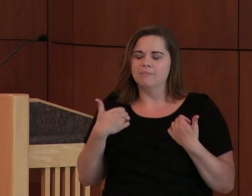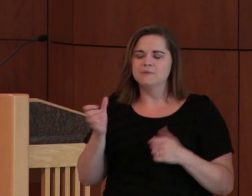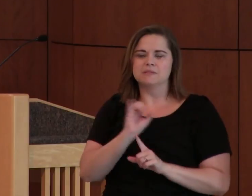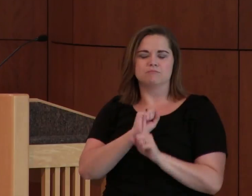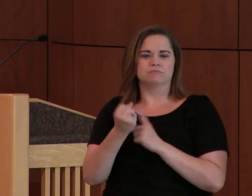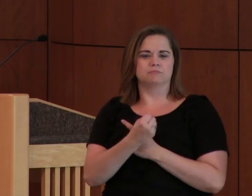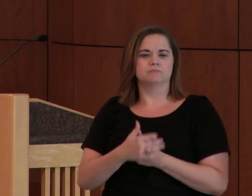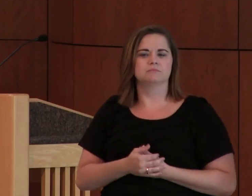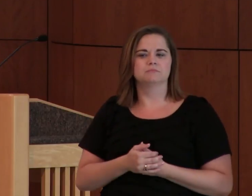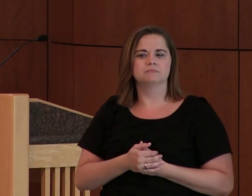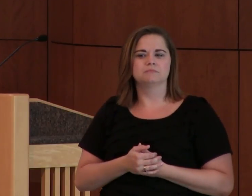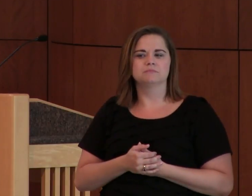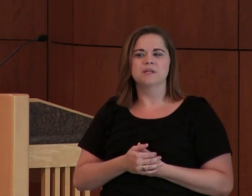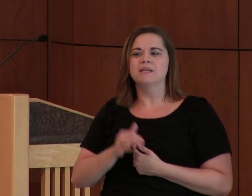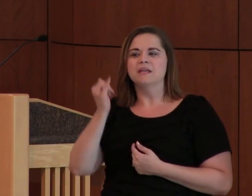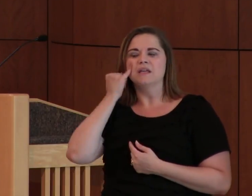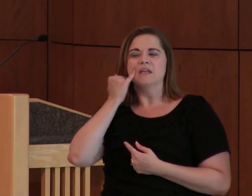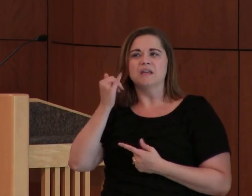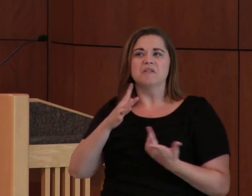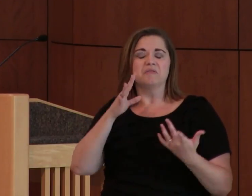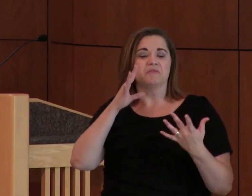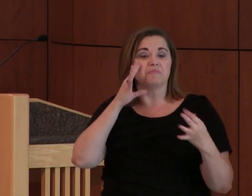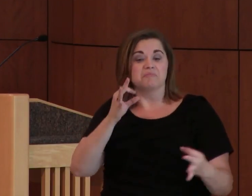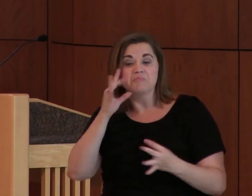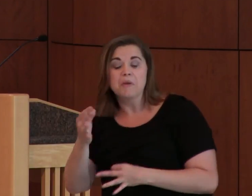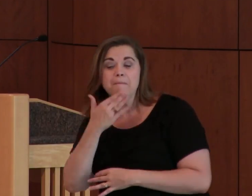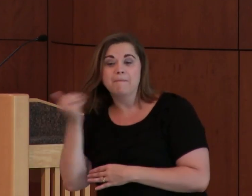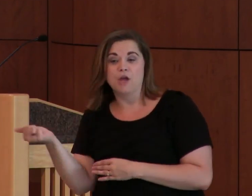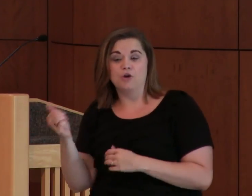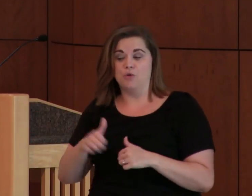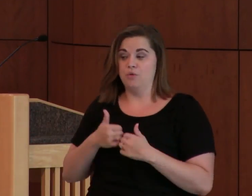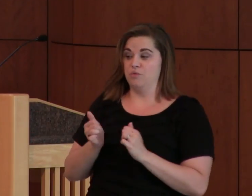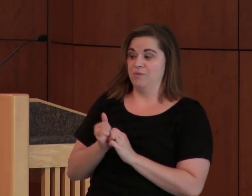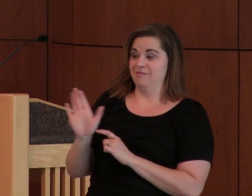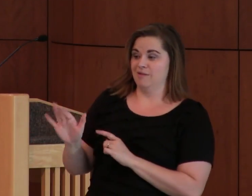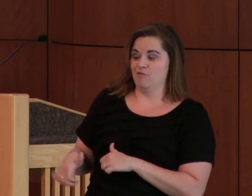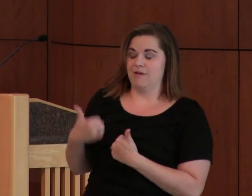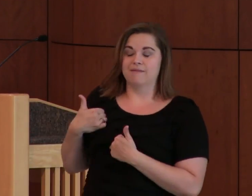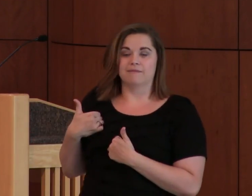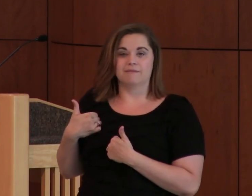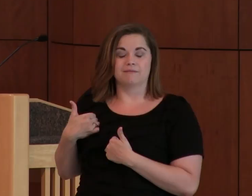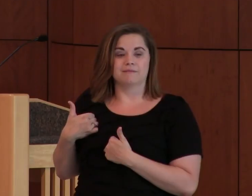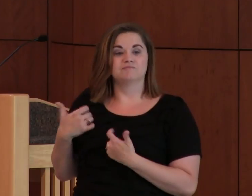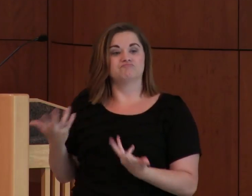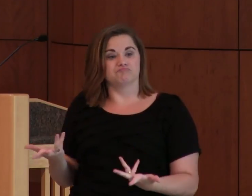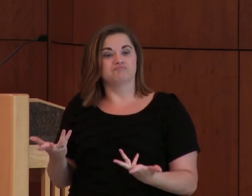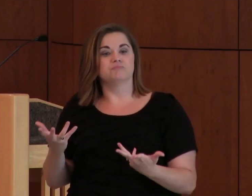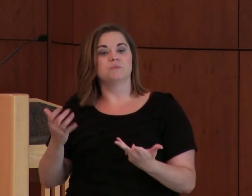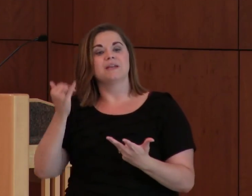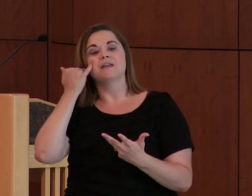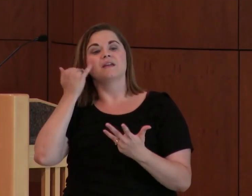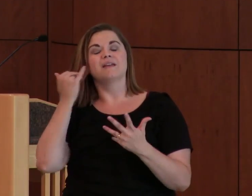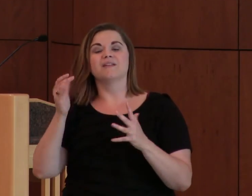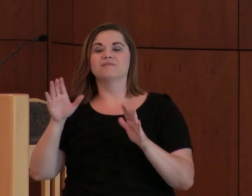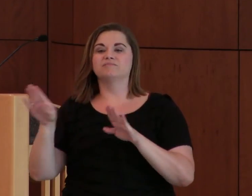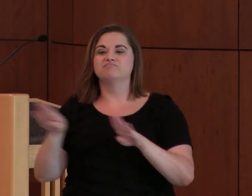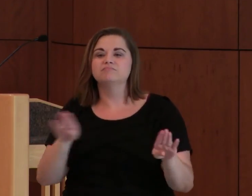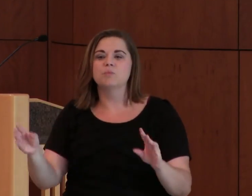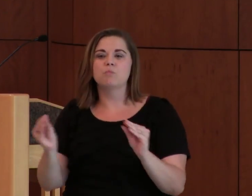If they had just made better choices with their life, they had just acted more righteous, if they were just more like